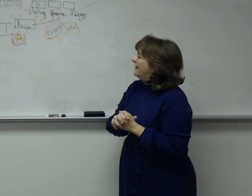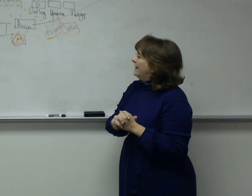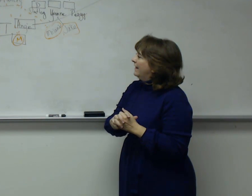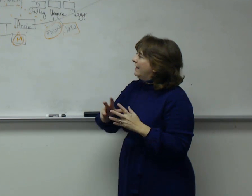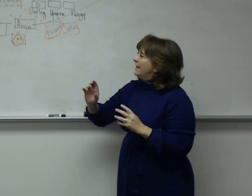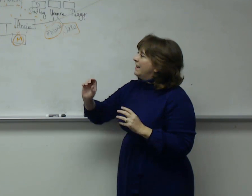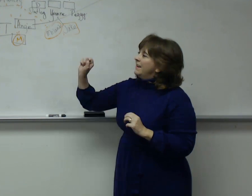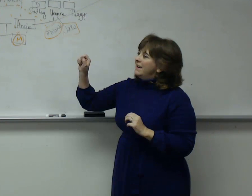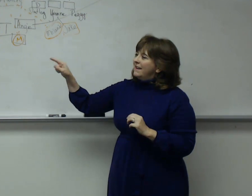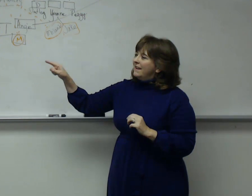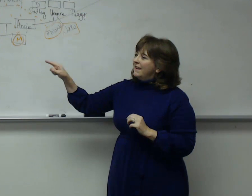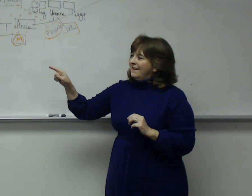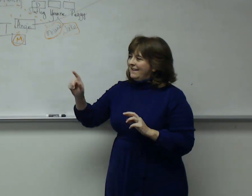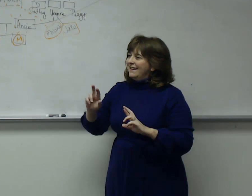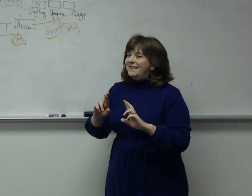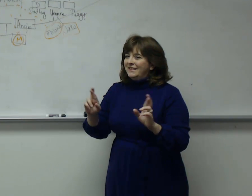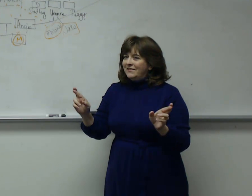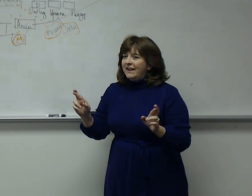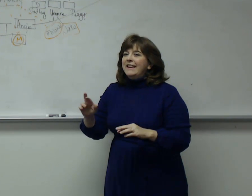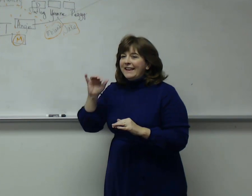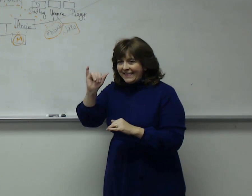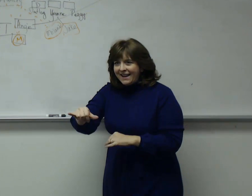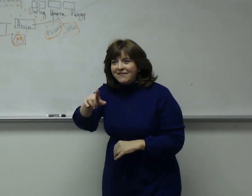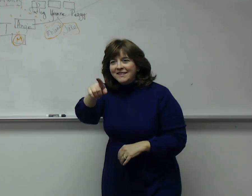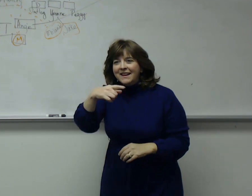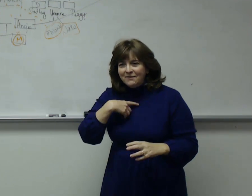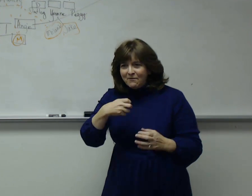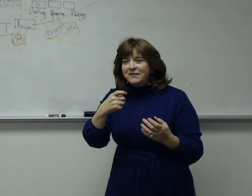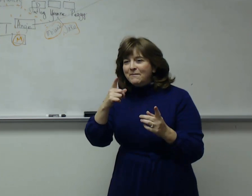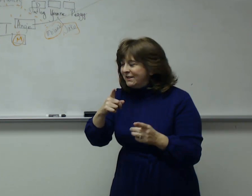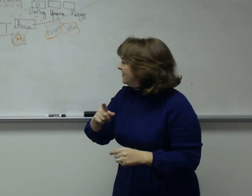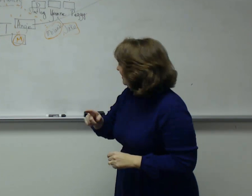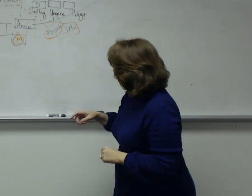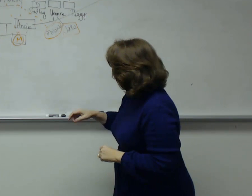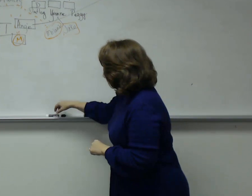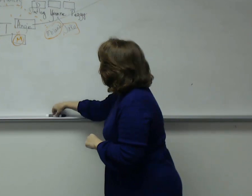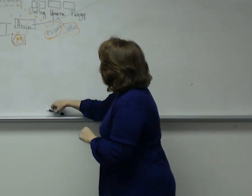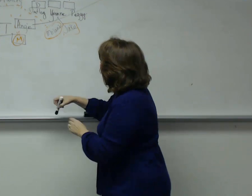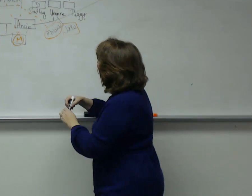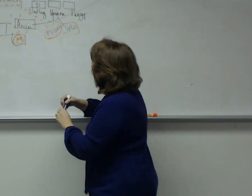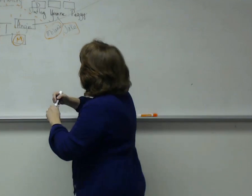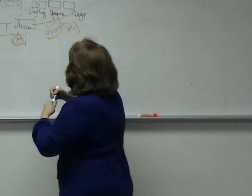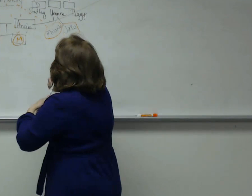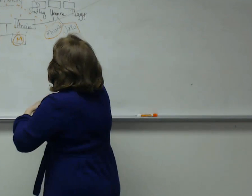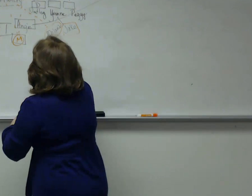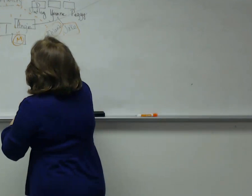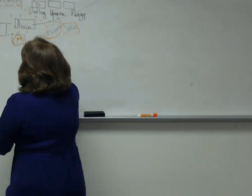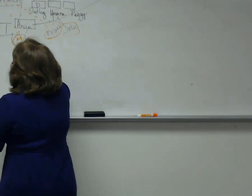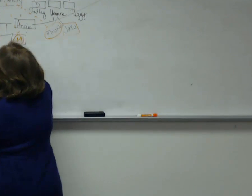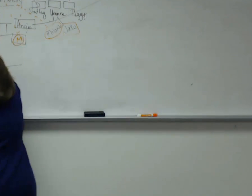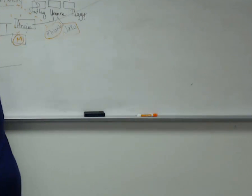What's the sign for family? Yeah, that was, I did want to make sure that we included that. So.